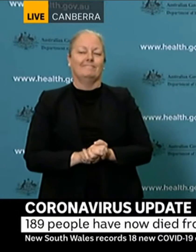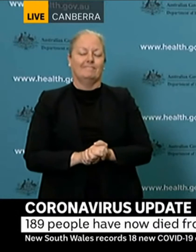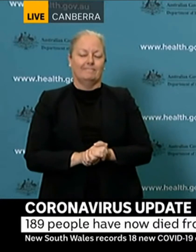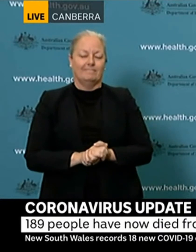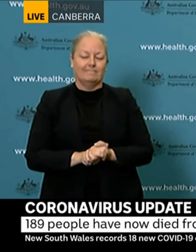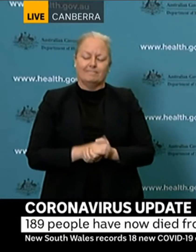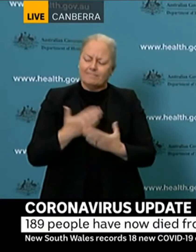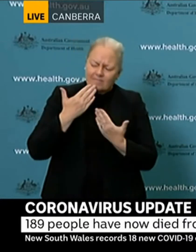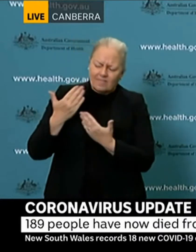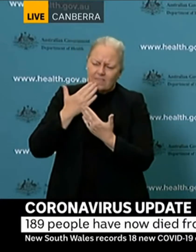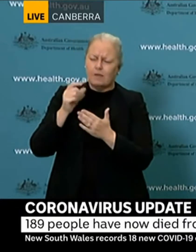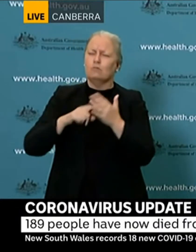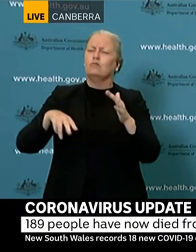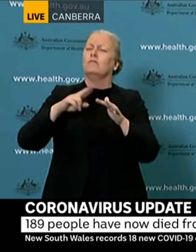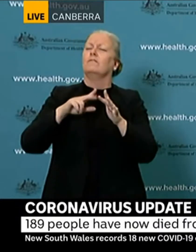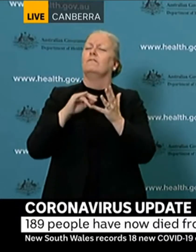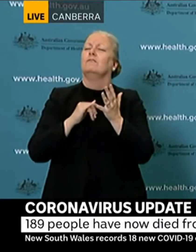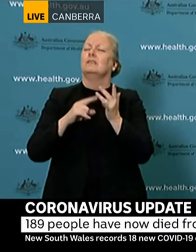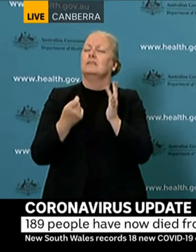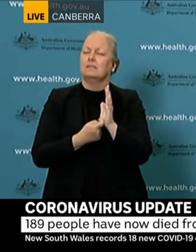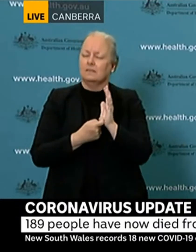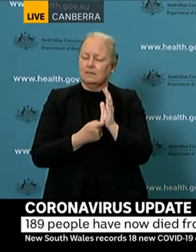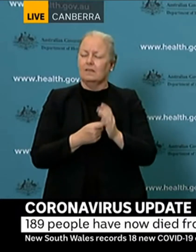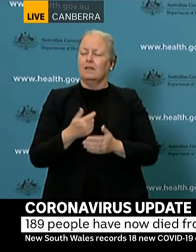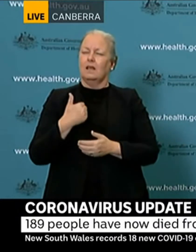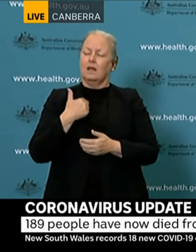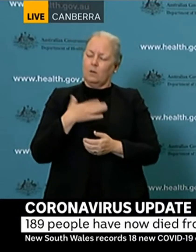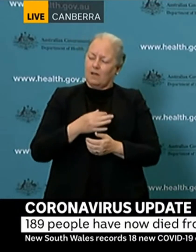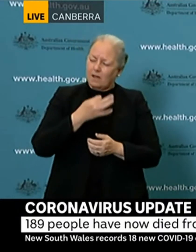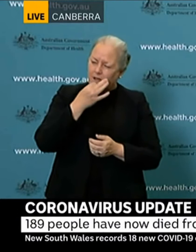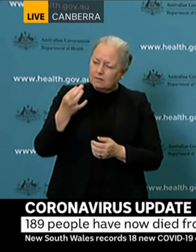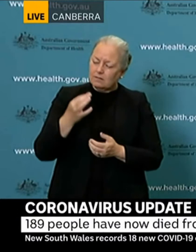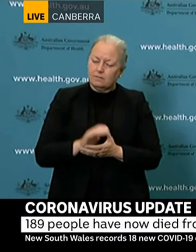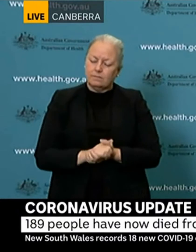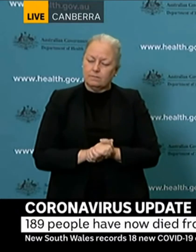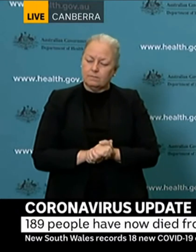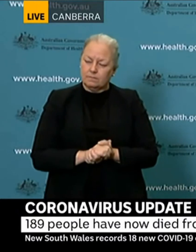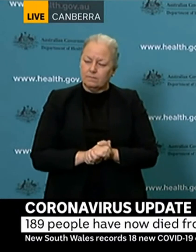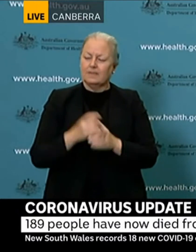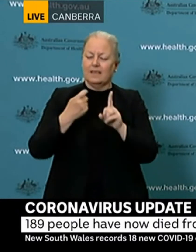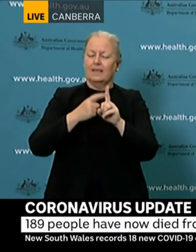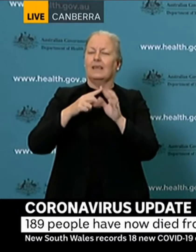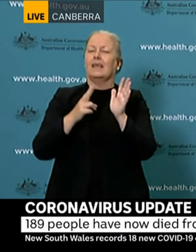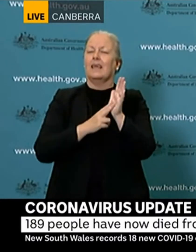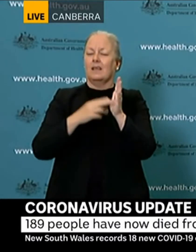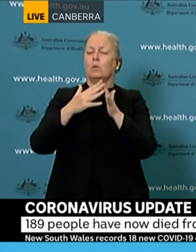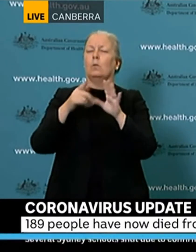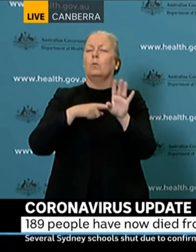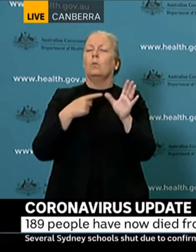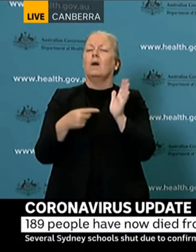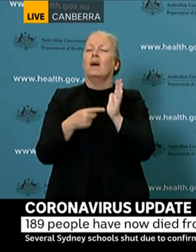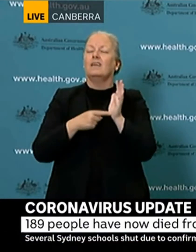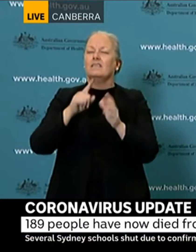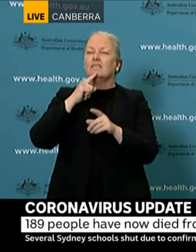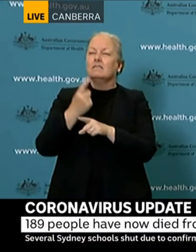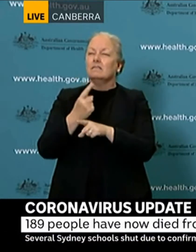thanks, Professor. I just wanted to ask your thoughts. WA Minister Ken Wyatt this morning was saying WA's